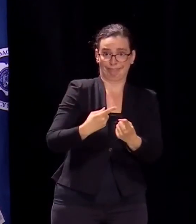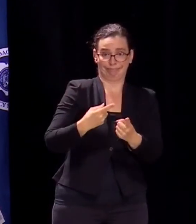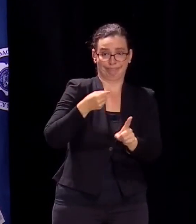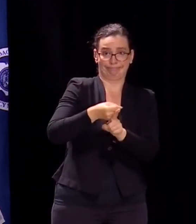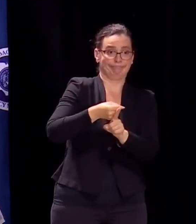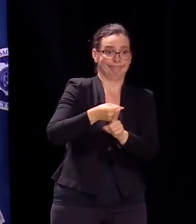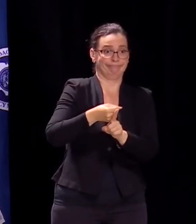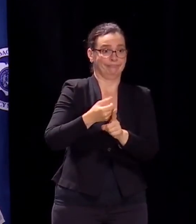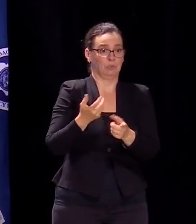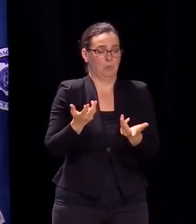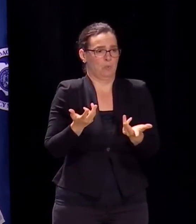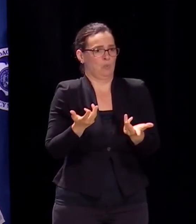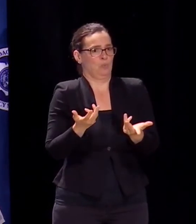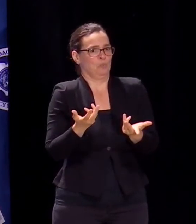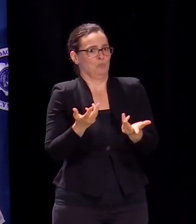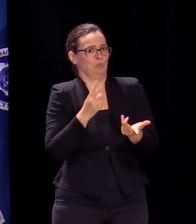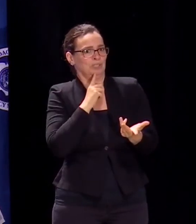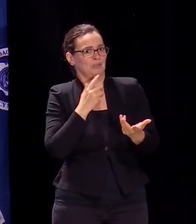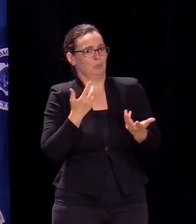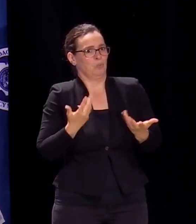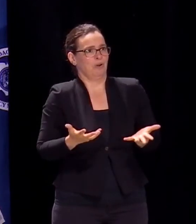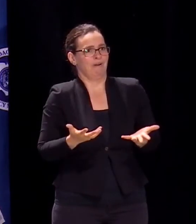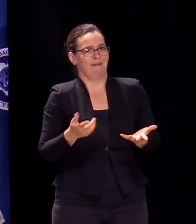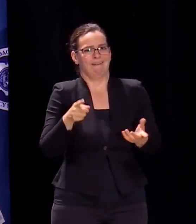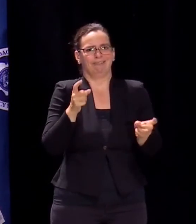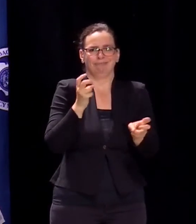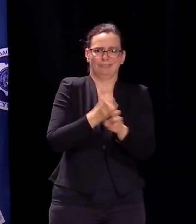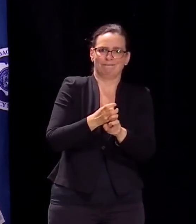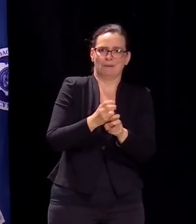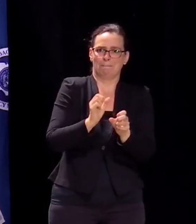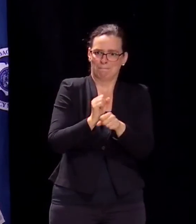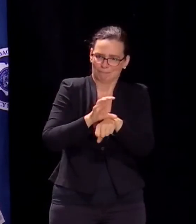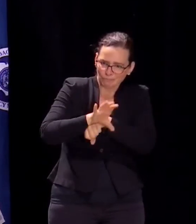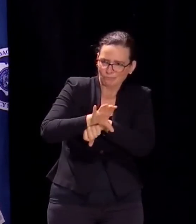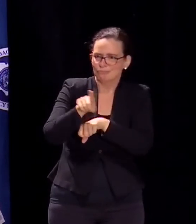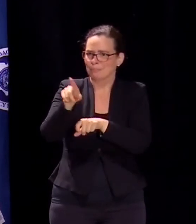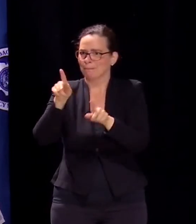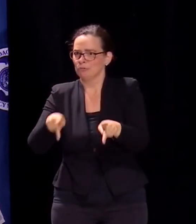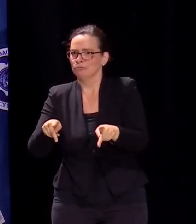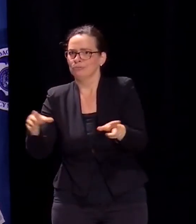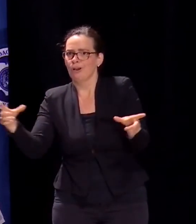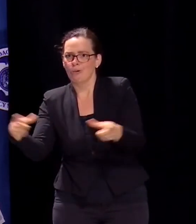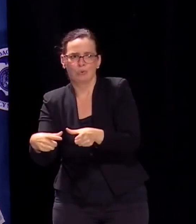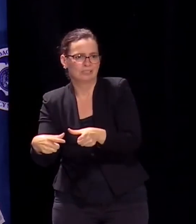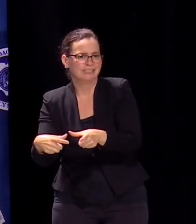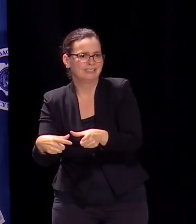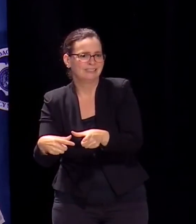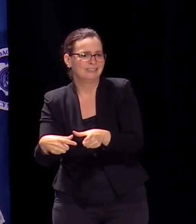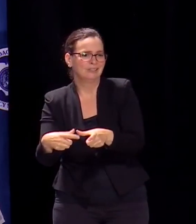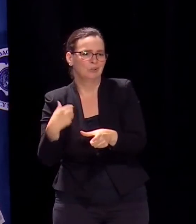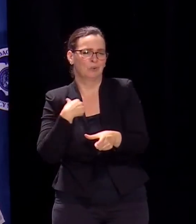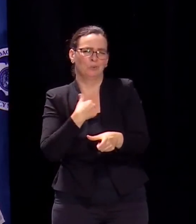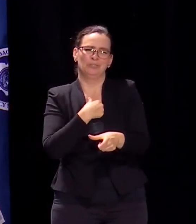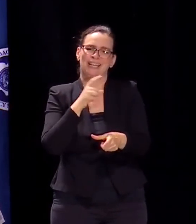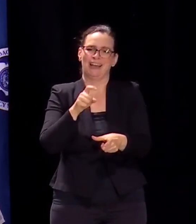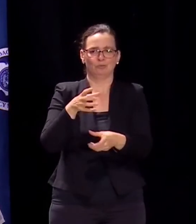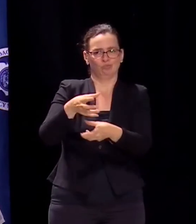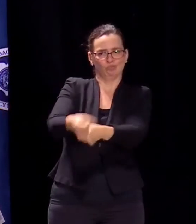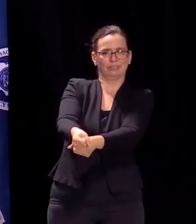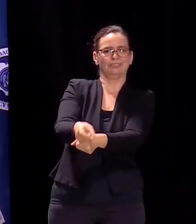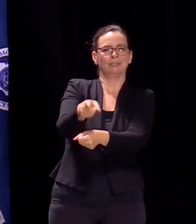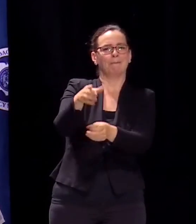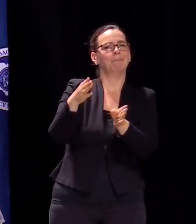how this gets enforced is really on the honor system for the most part, and that works a lot, right?